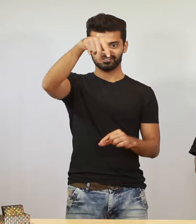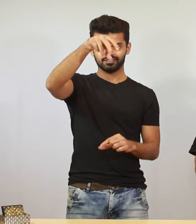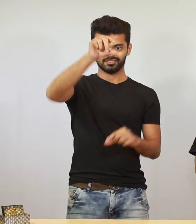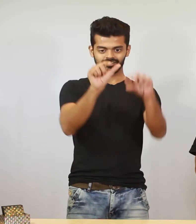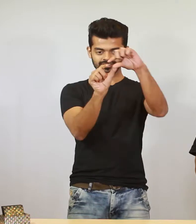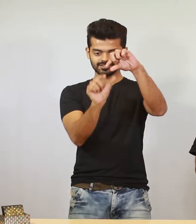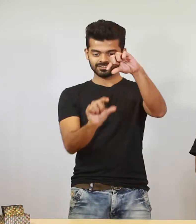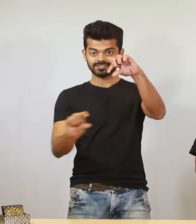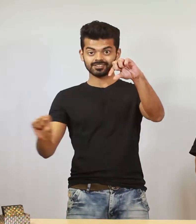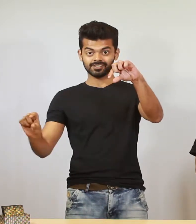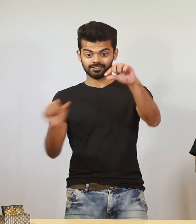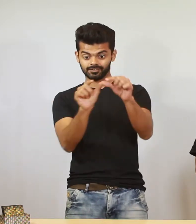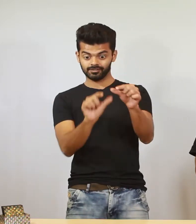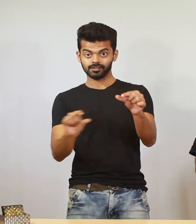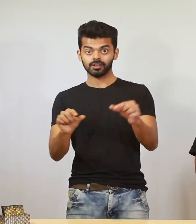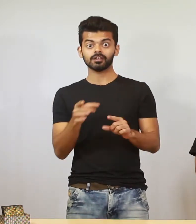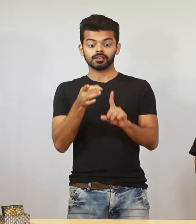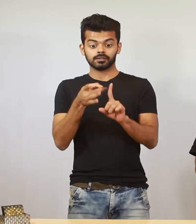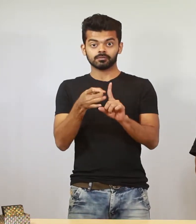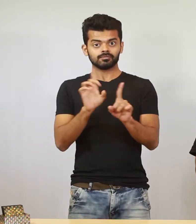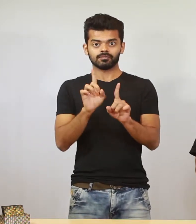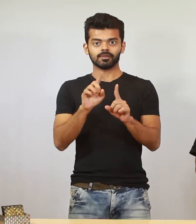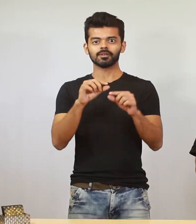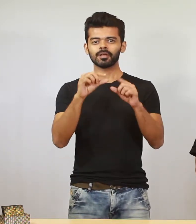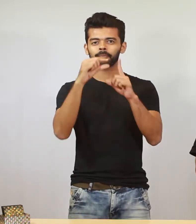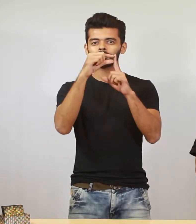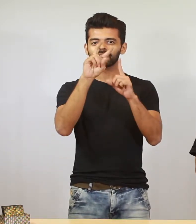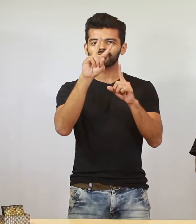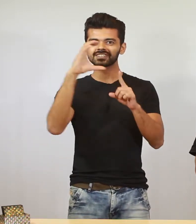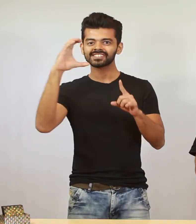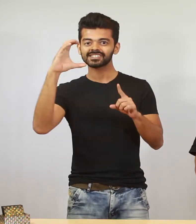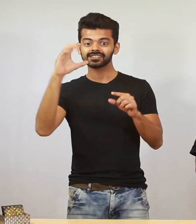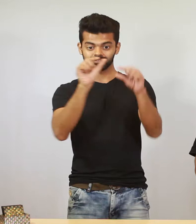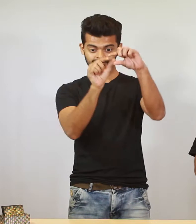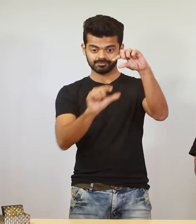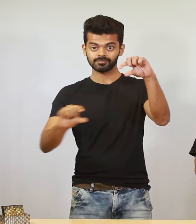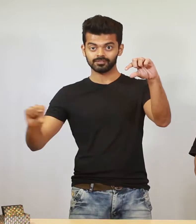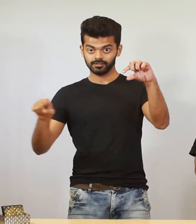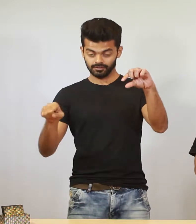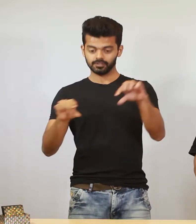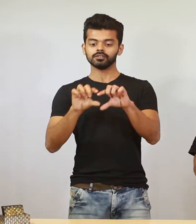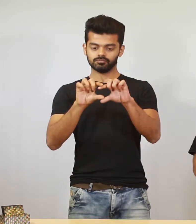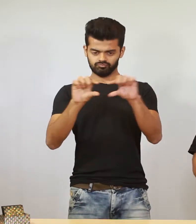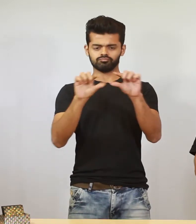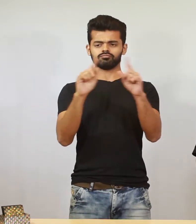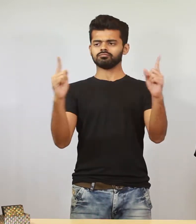not a metal pipe. but a PVC pipe